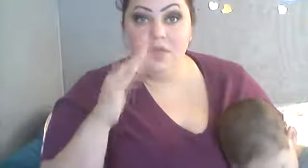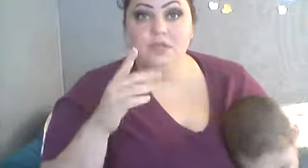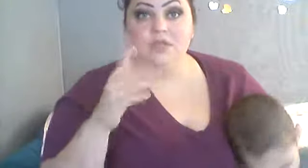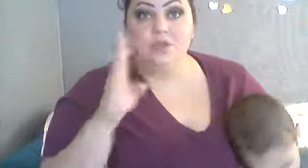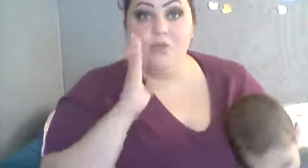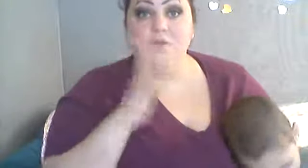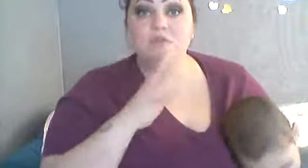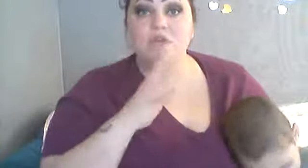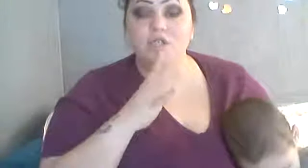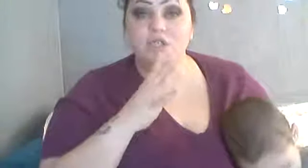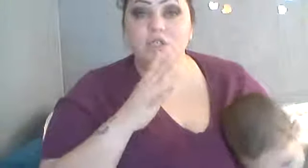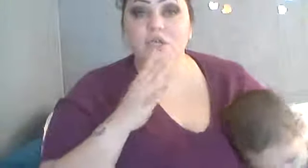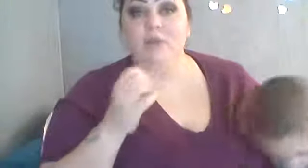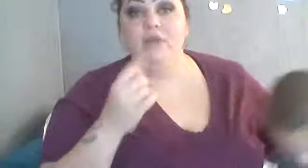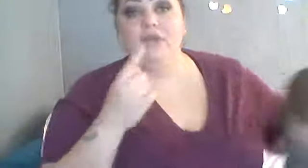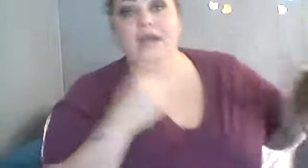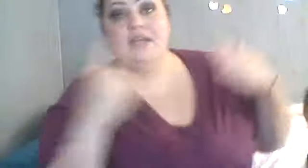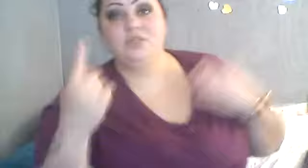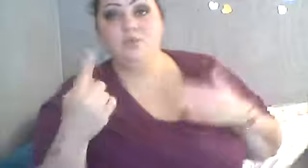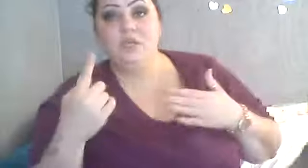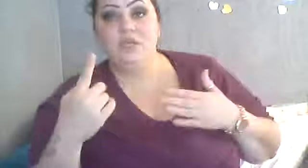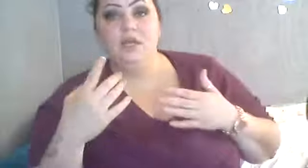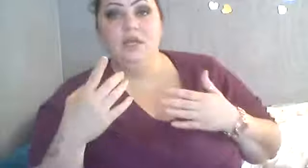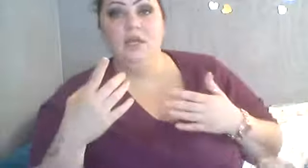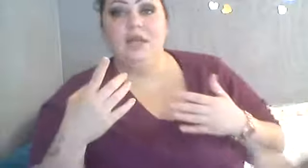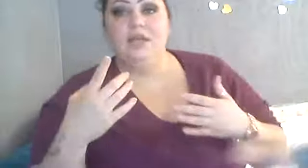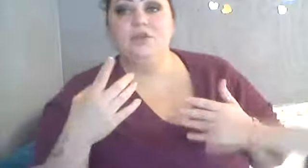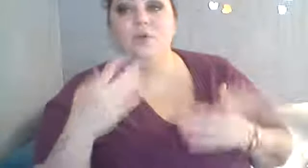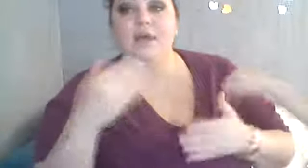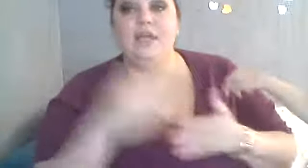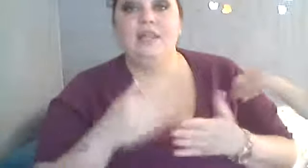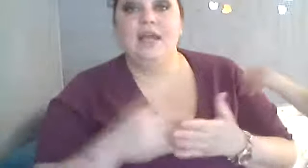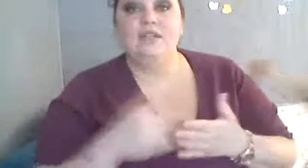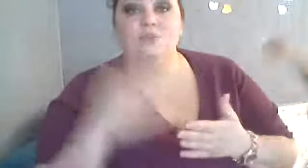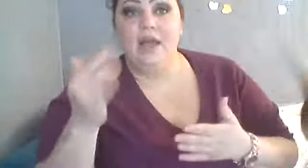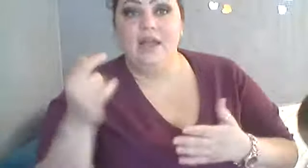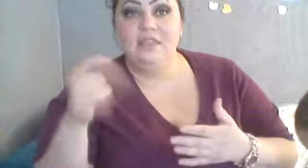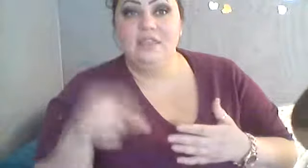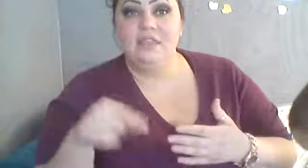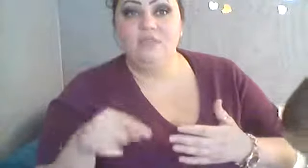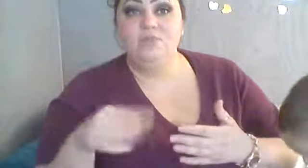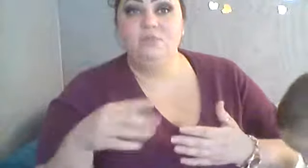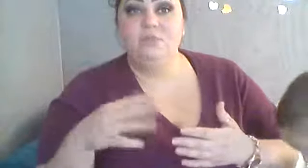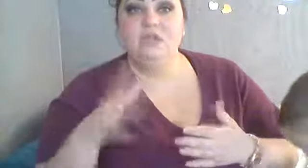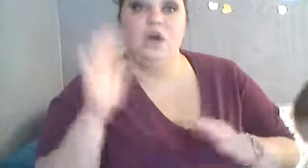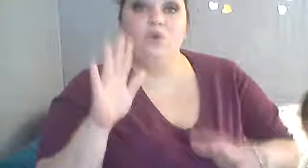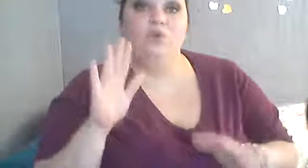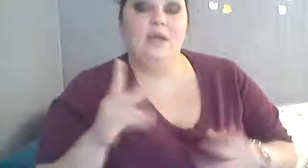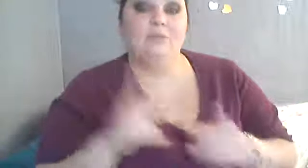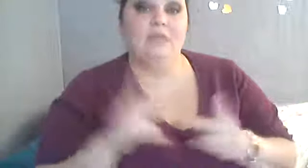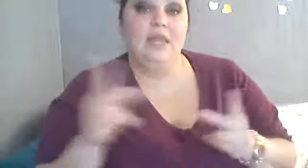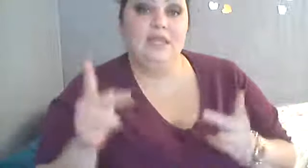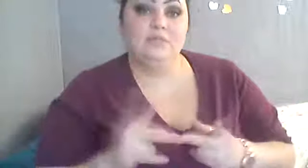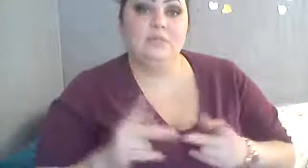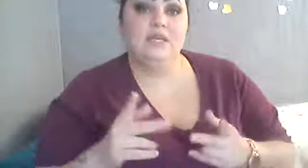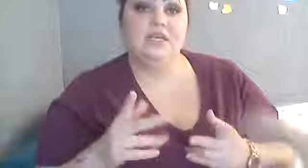So I will talk to her about that next week. And so again, that's why I think this would be a great place because then